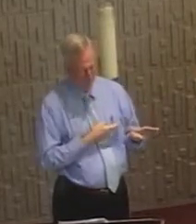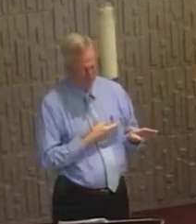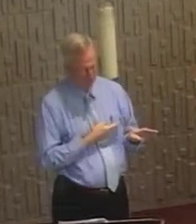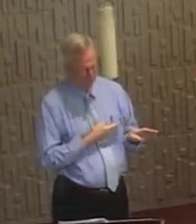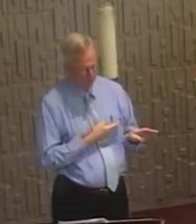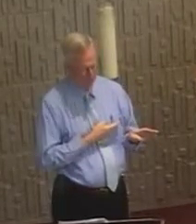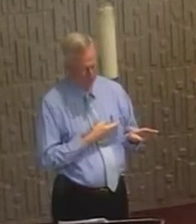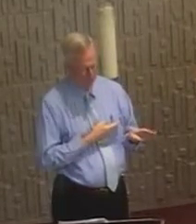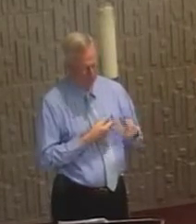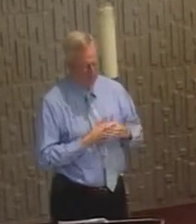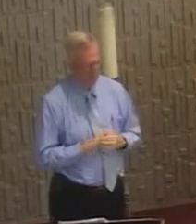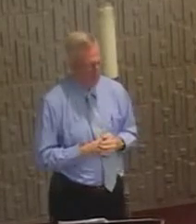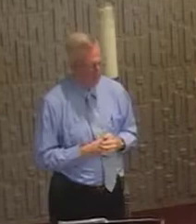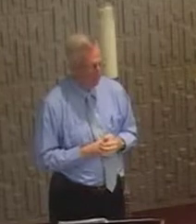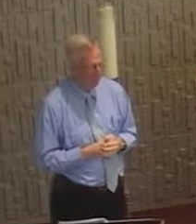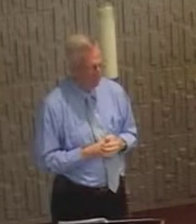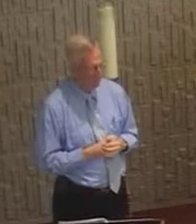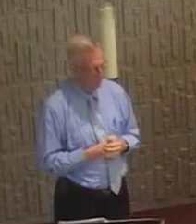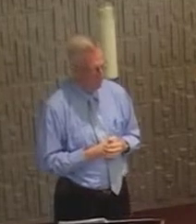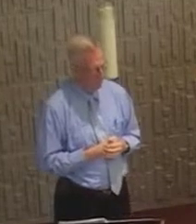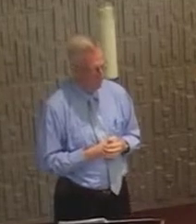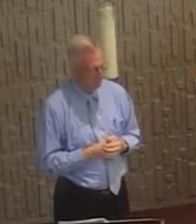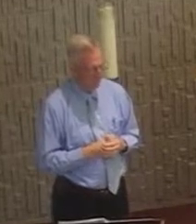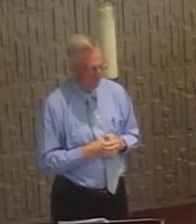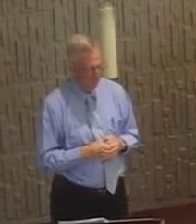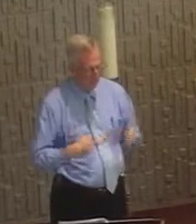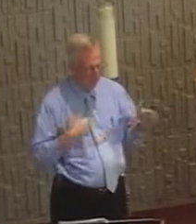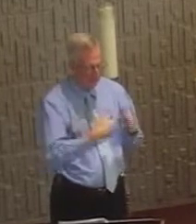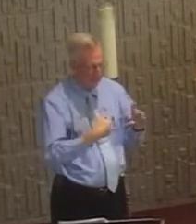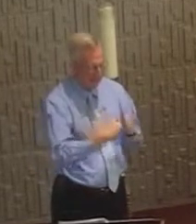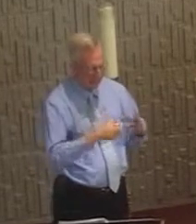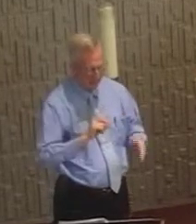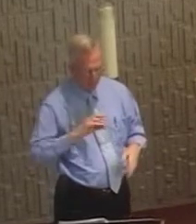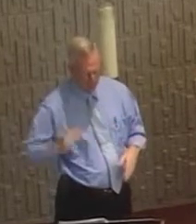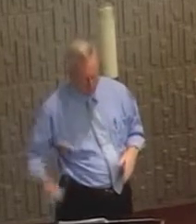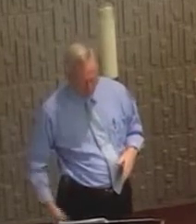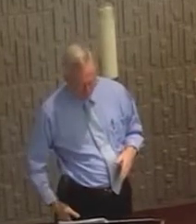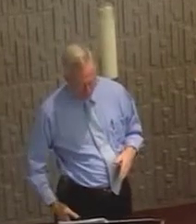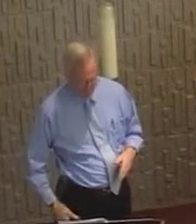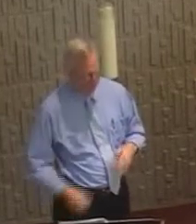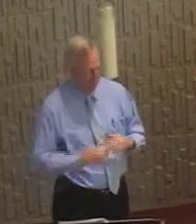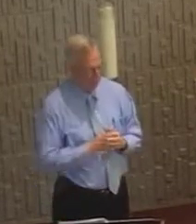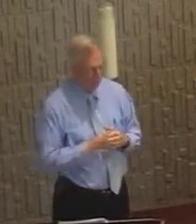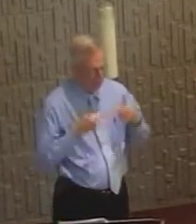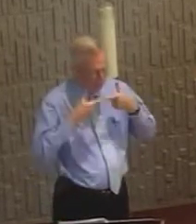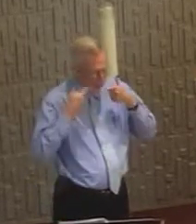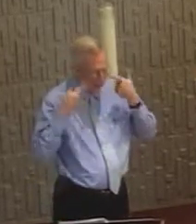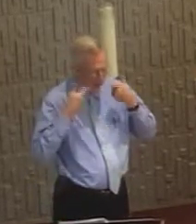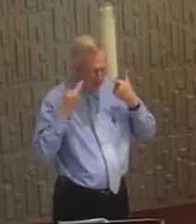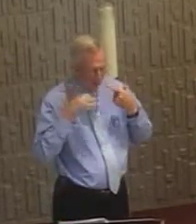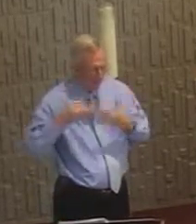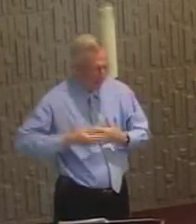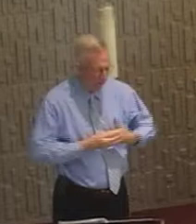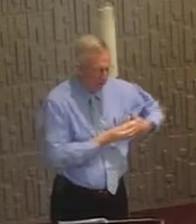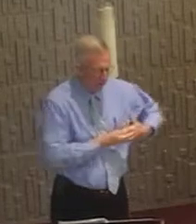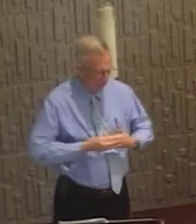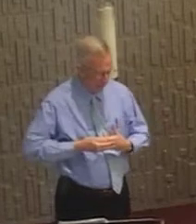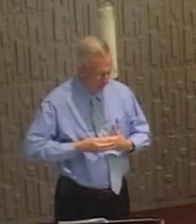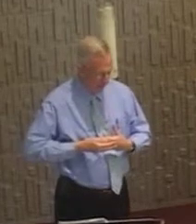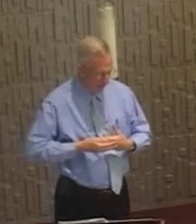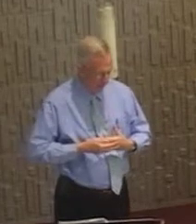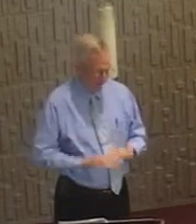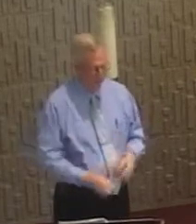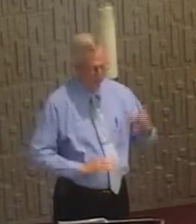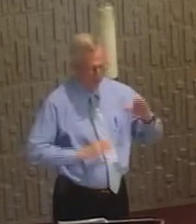one of the neighbor's dogs, the laugh of a small infant, The car starting when I turn the